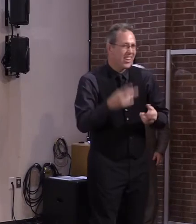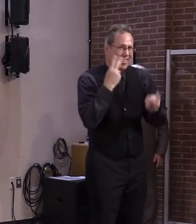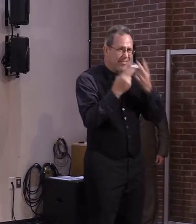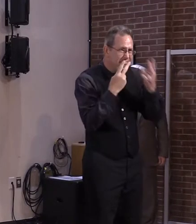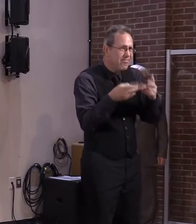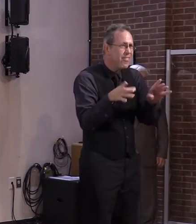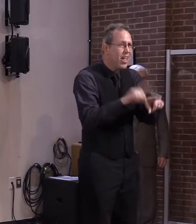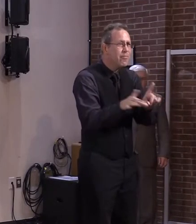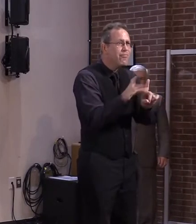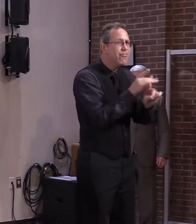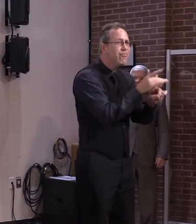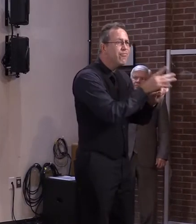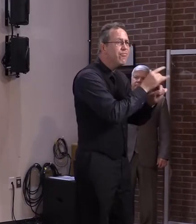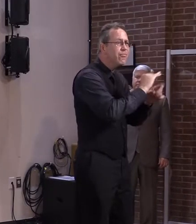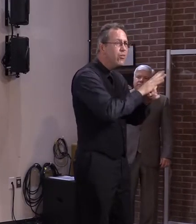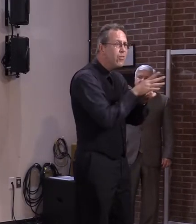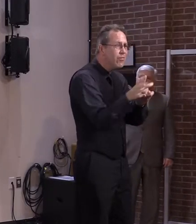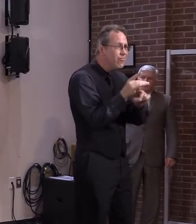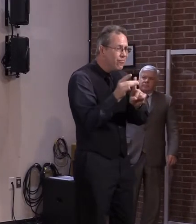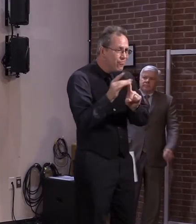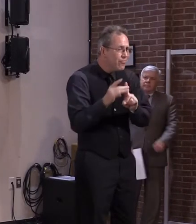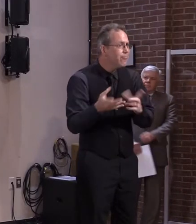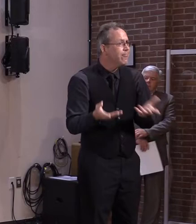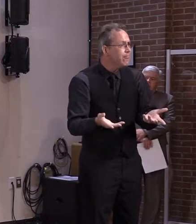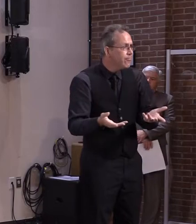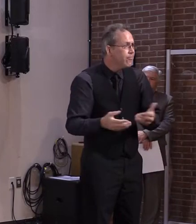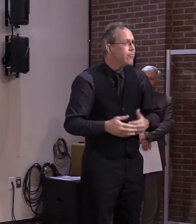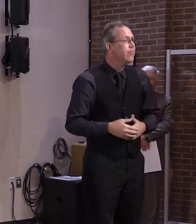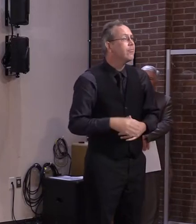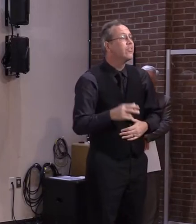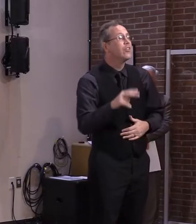cases are among those age 18 and over.